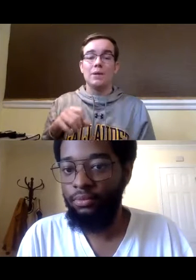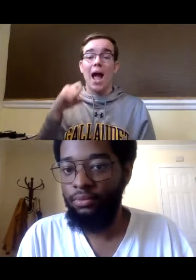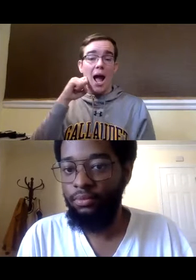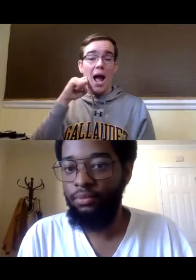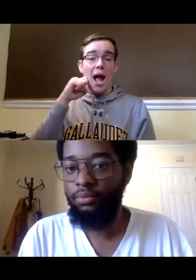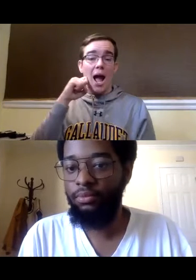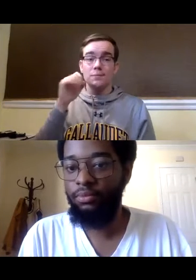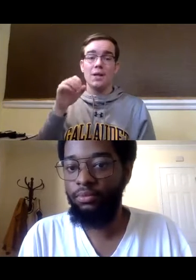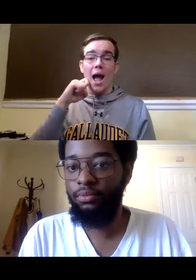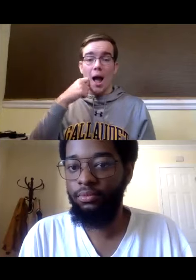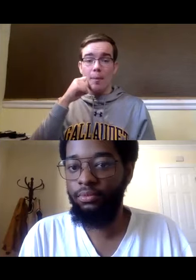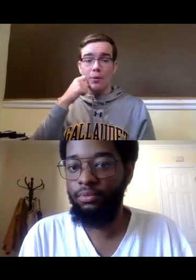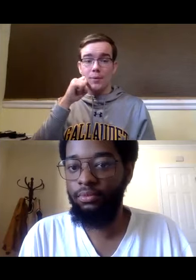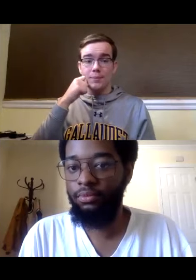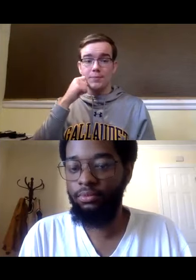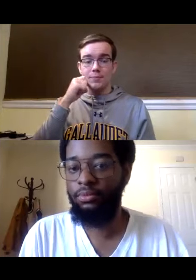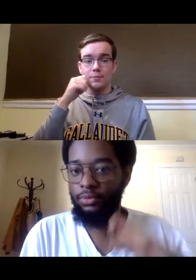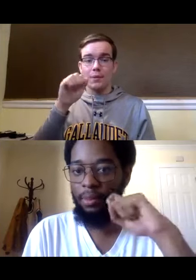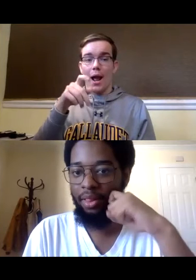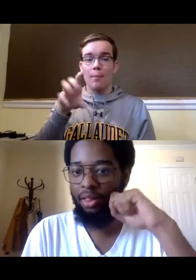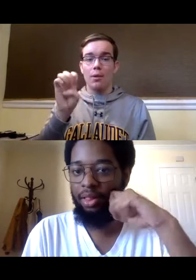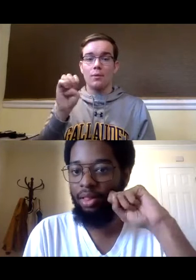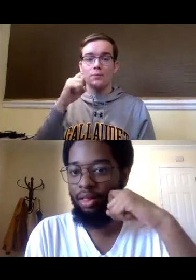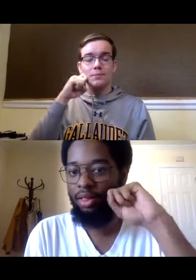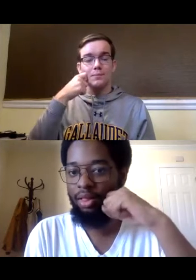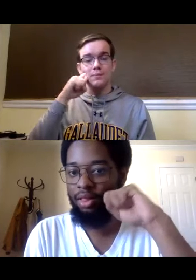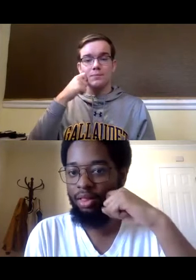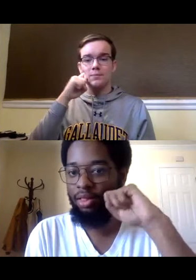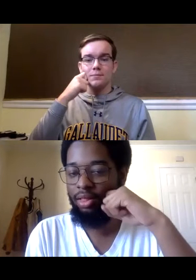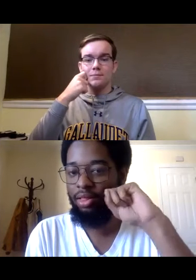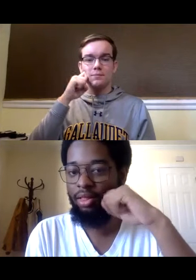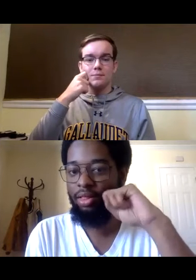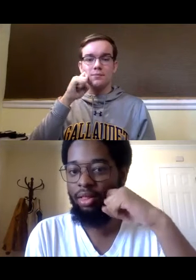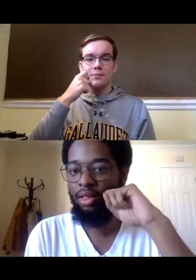Here's some more food signs for you. Apple,